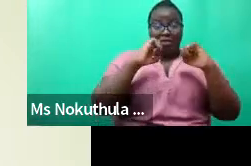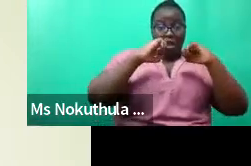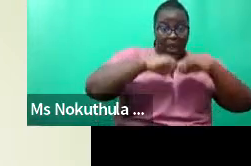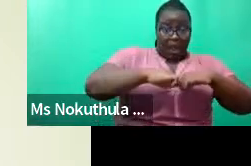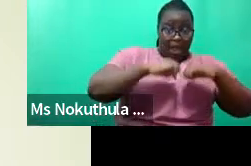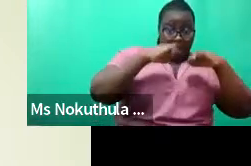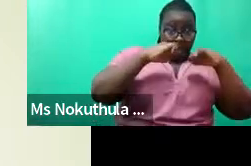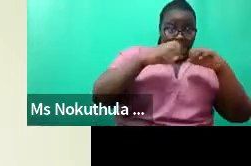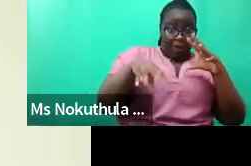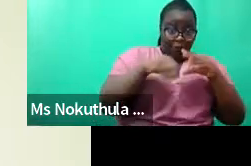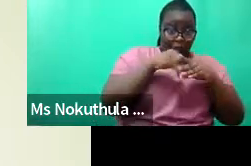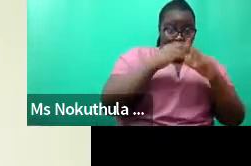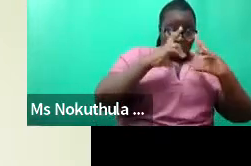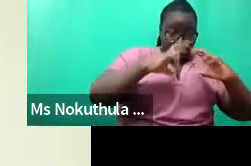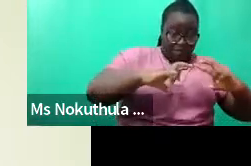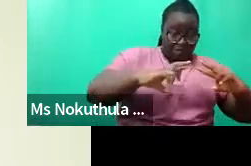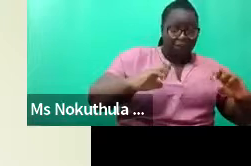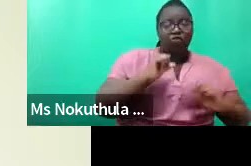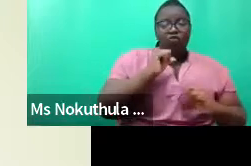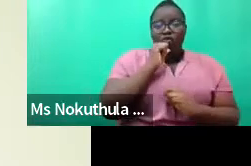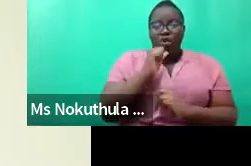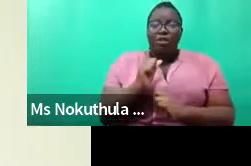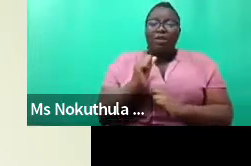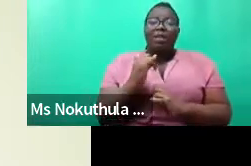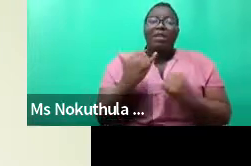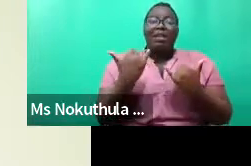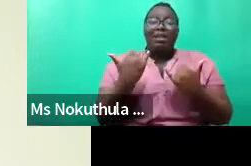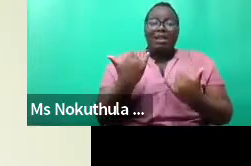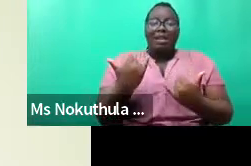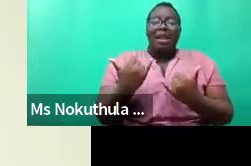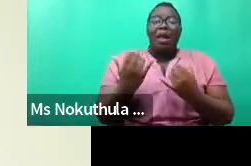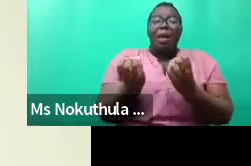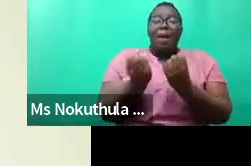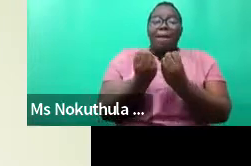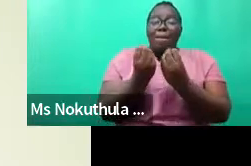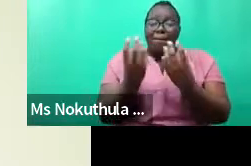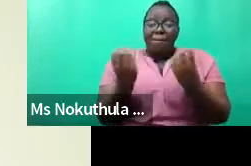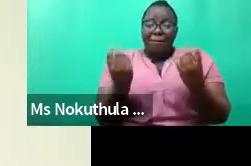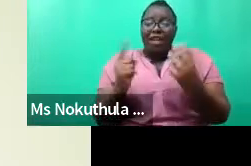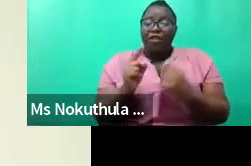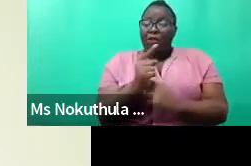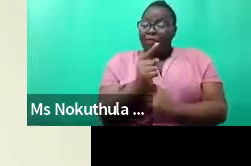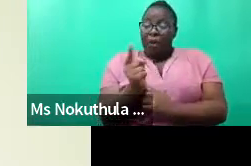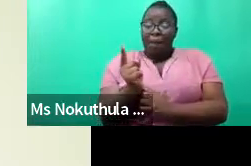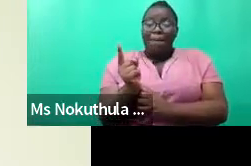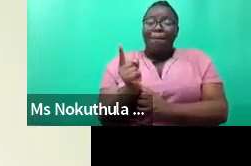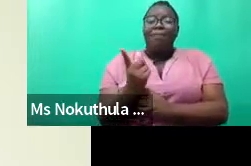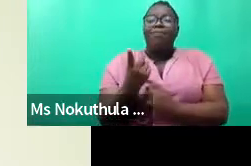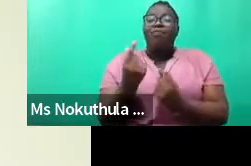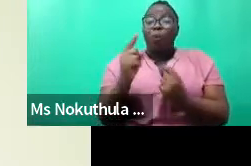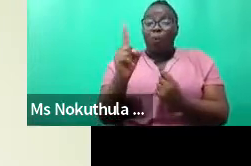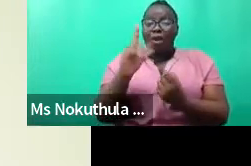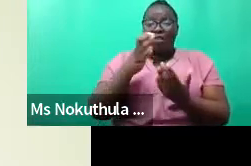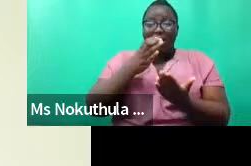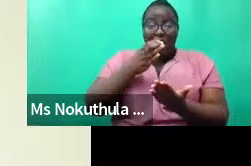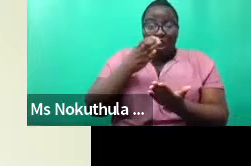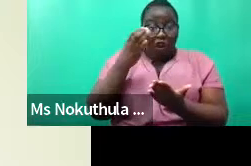many of them, but I'll tell you, they confirmed